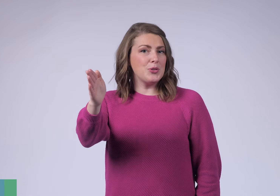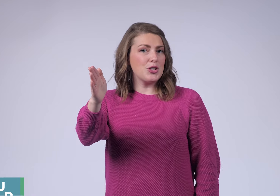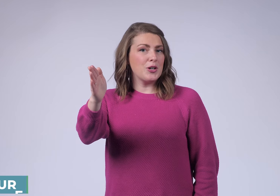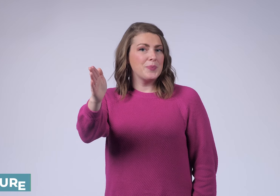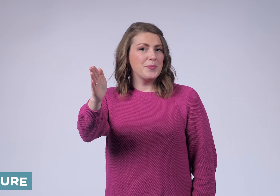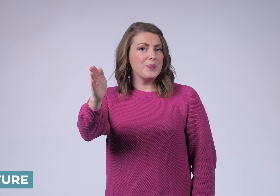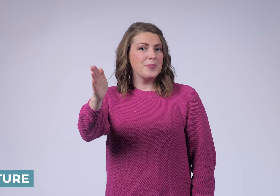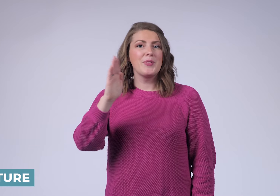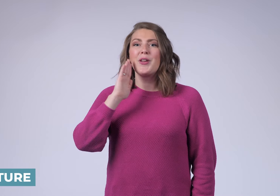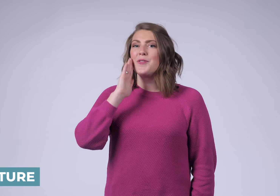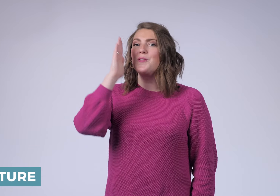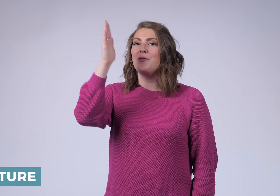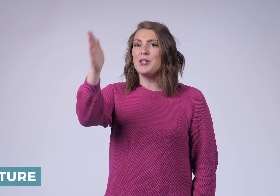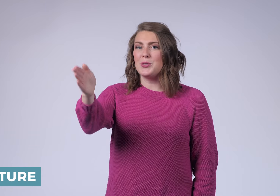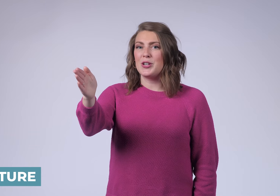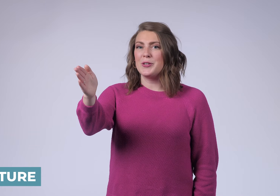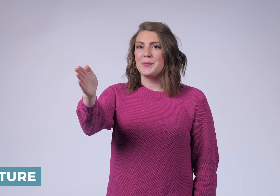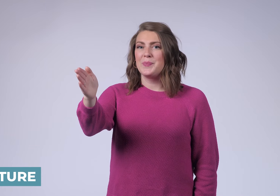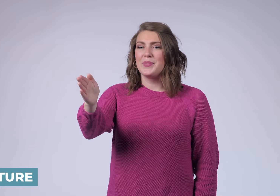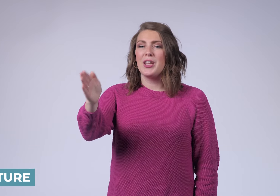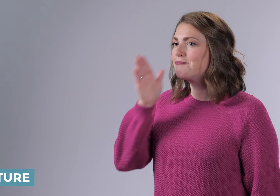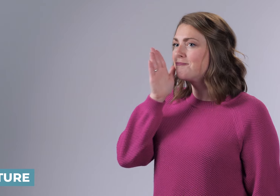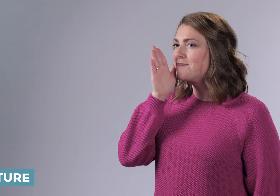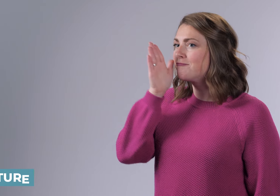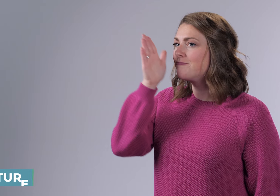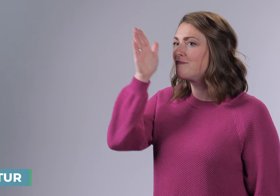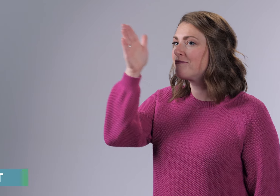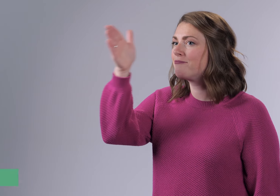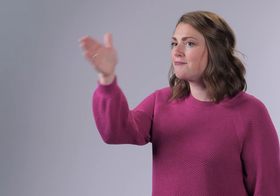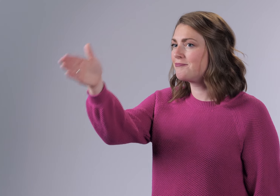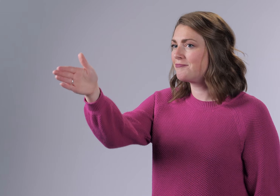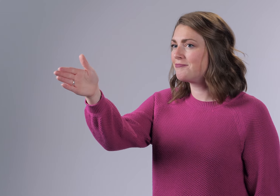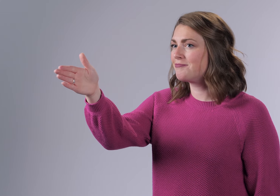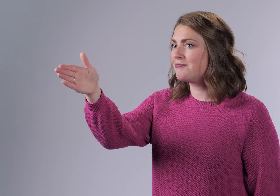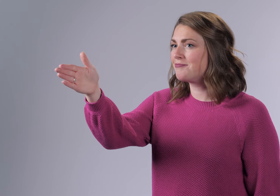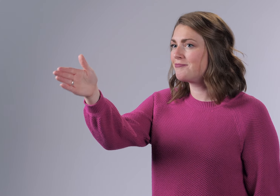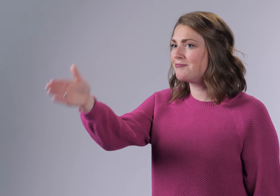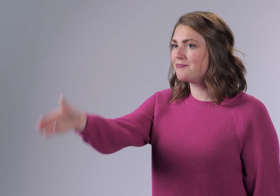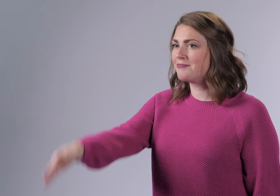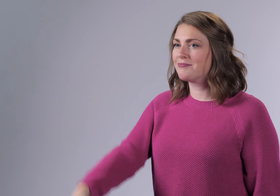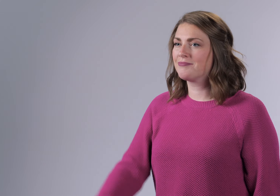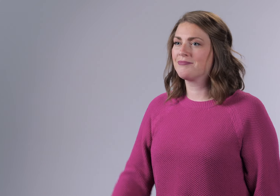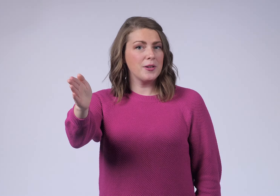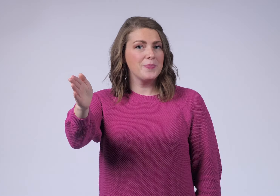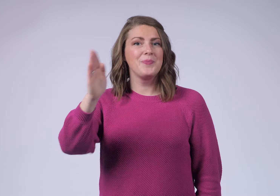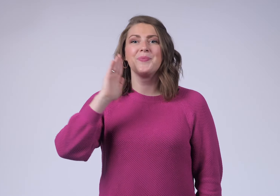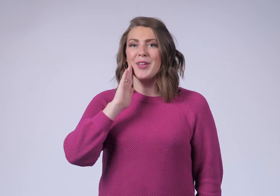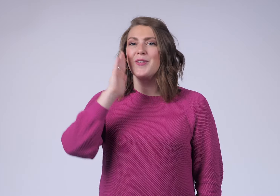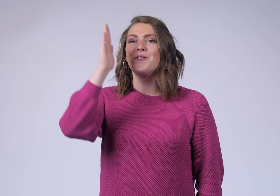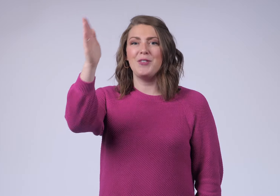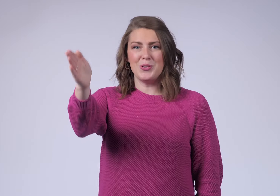Future. Future. Your hand is coming out from your cheek, moving forward.